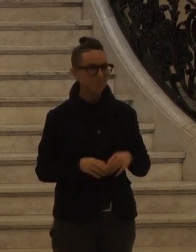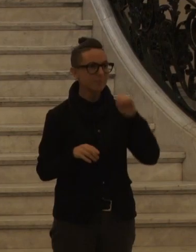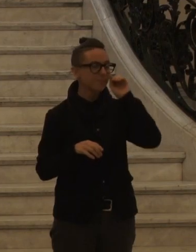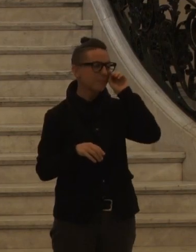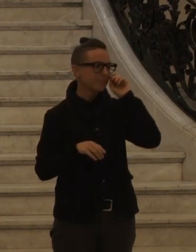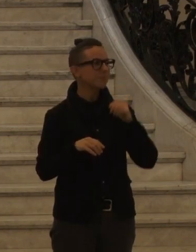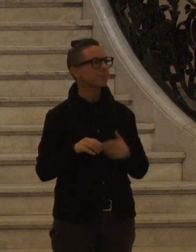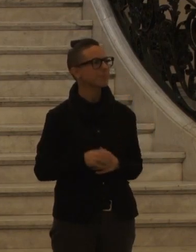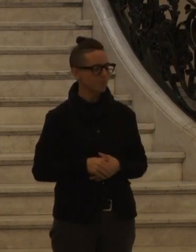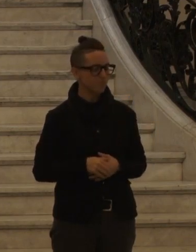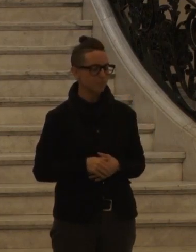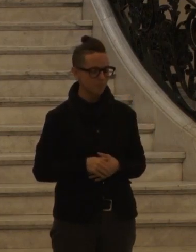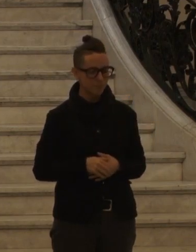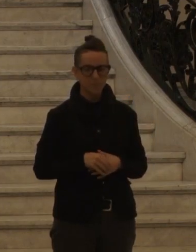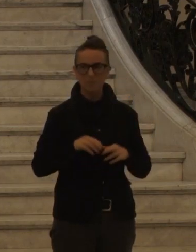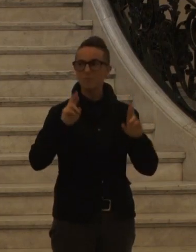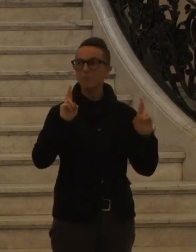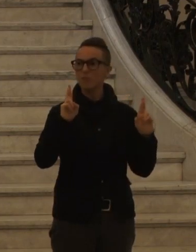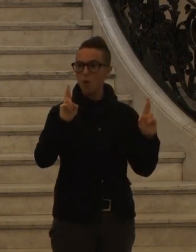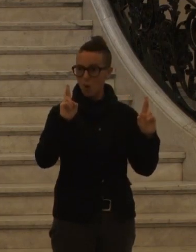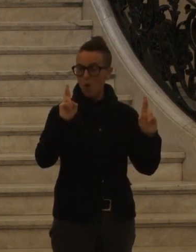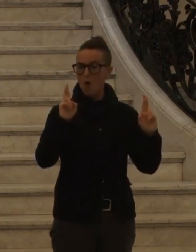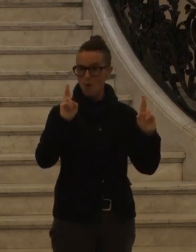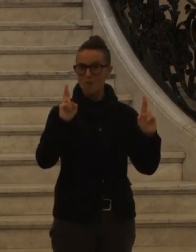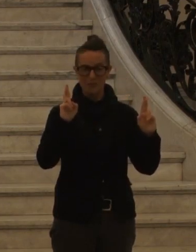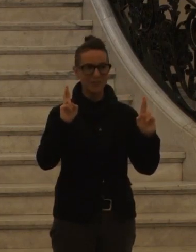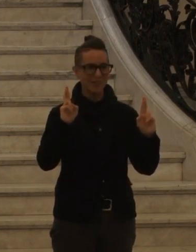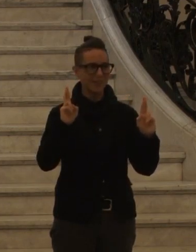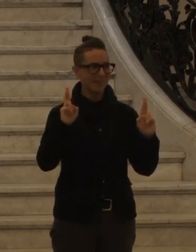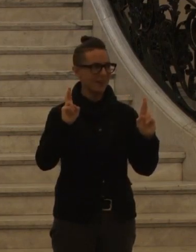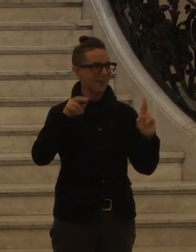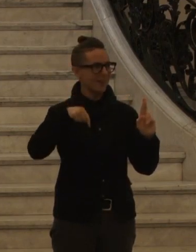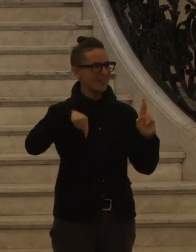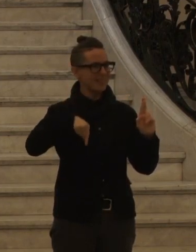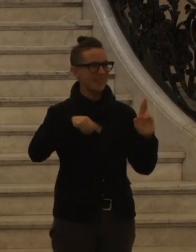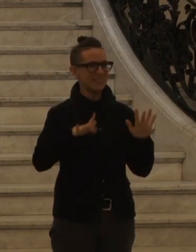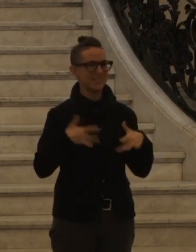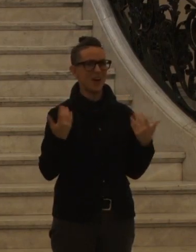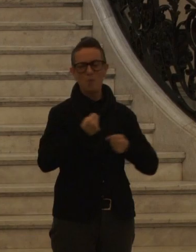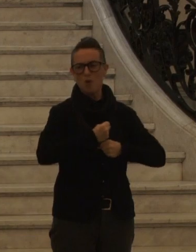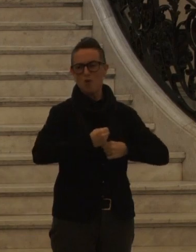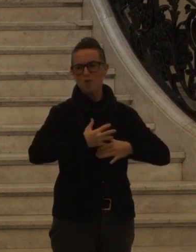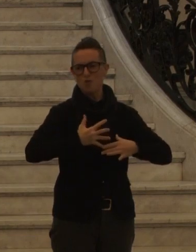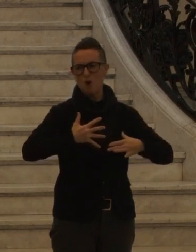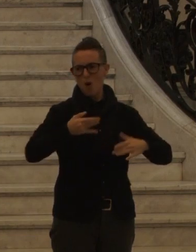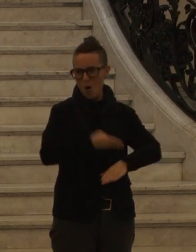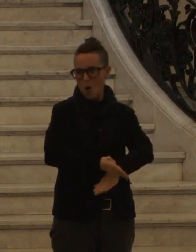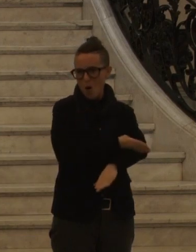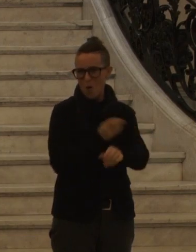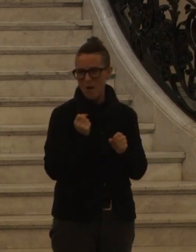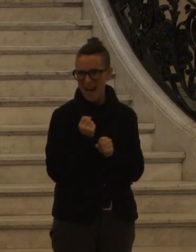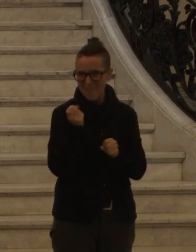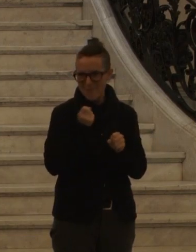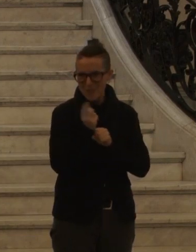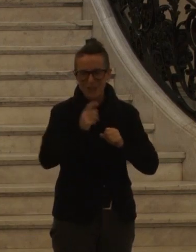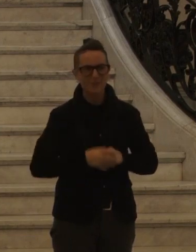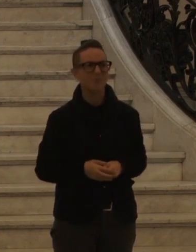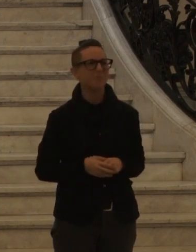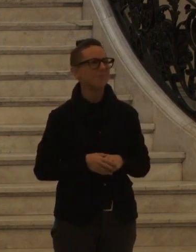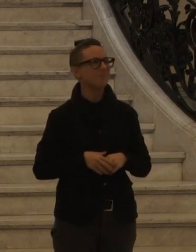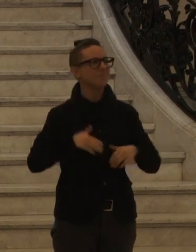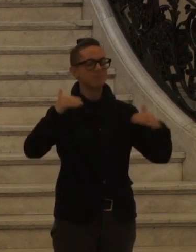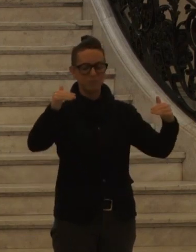And hopefully we will make this a bigger and better event every year to come. I